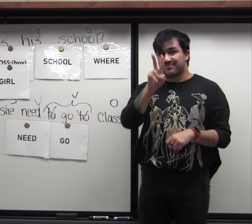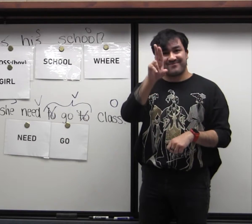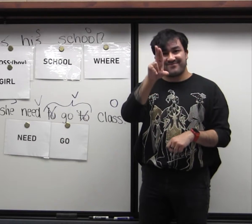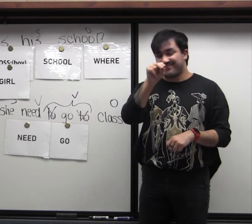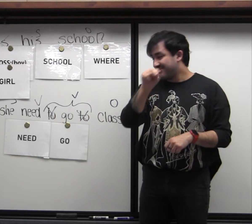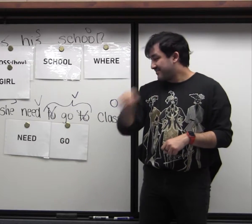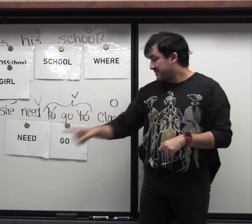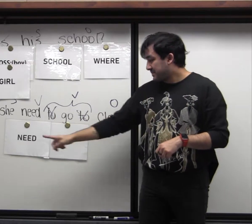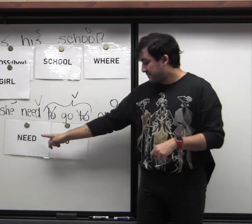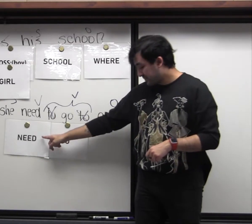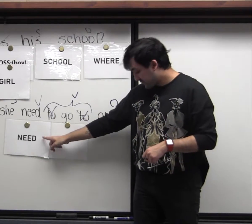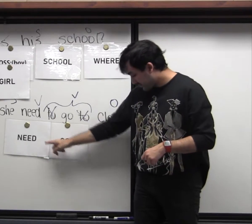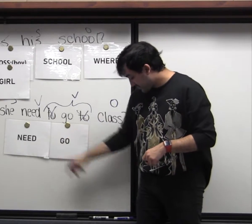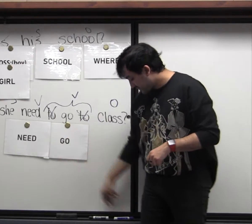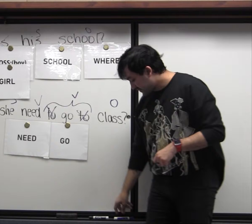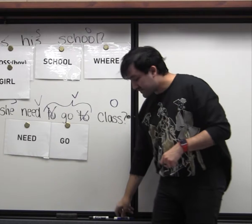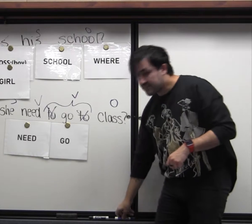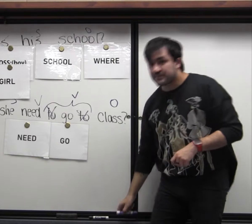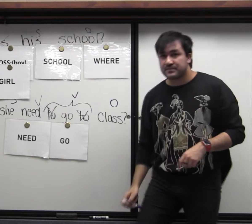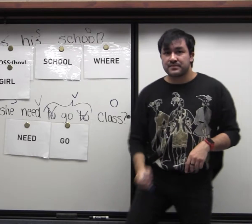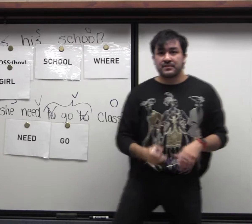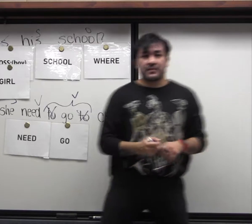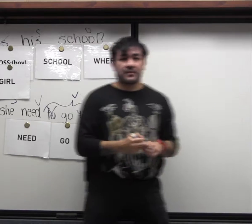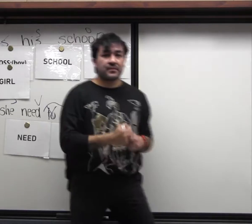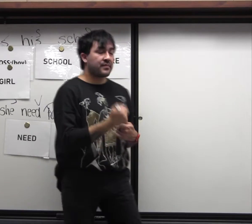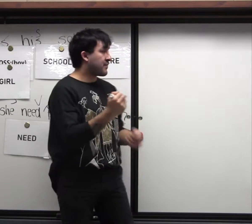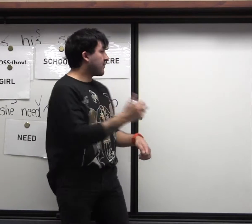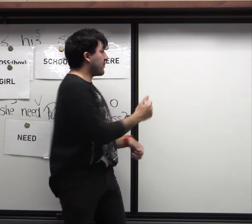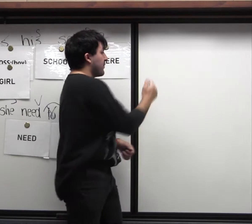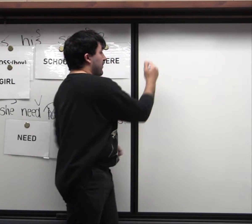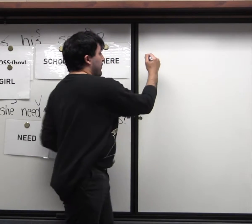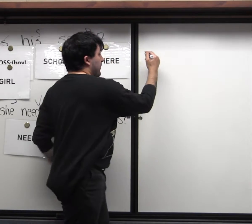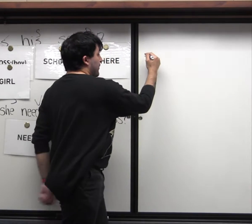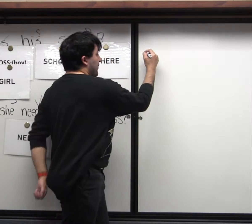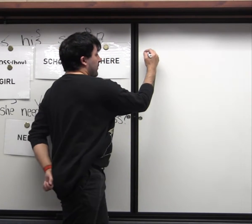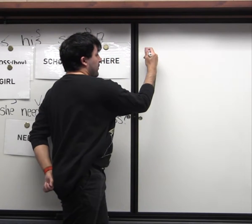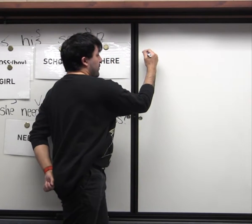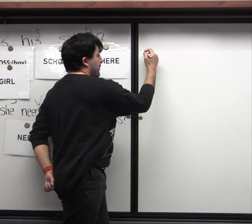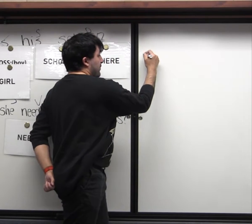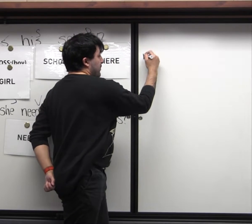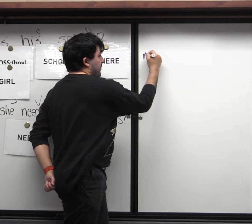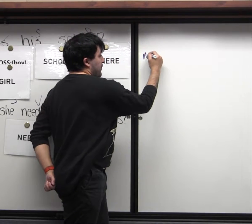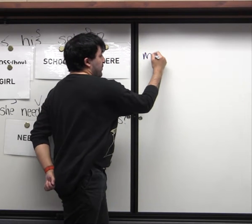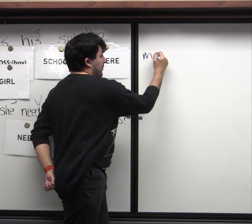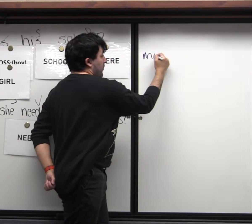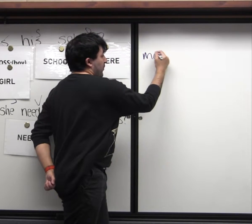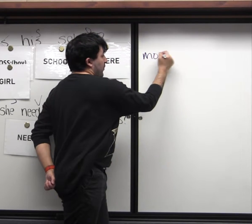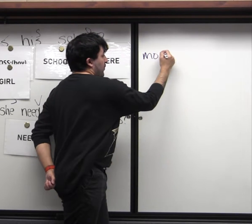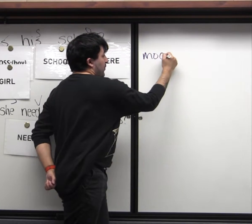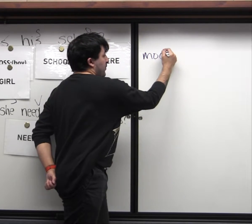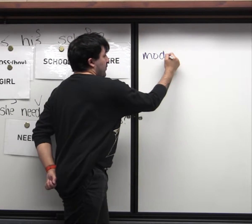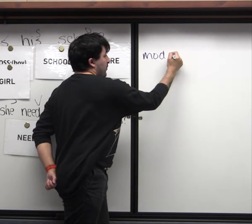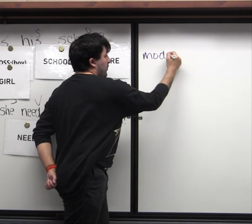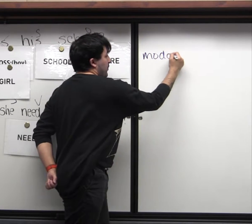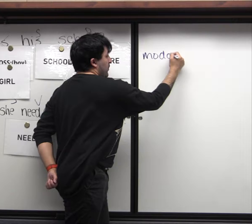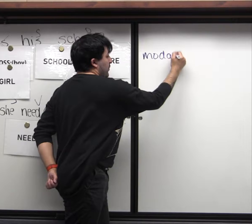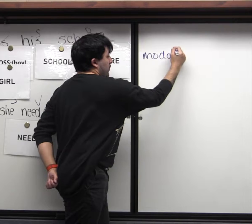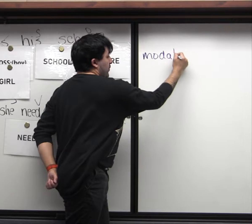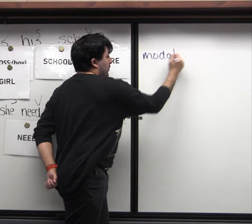a normal verb. It's actually what's called a modal verb. So that's spelled